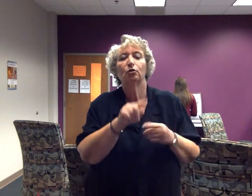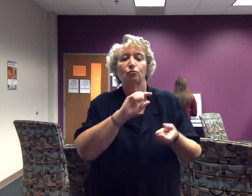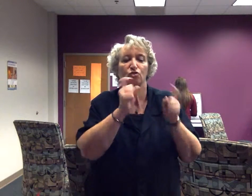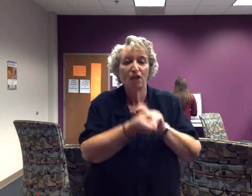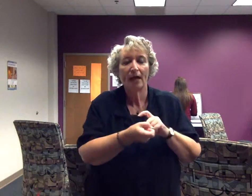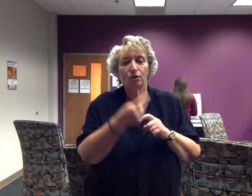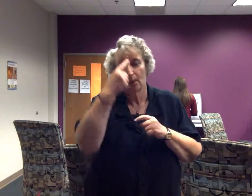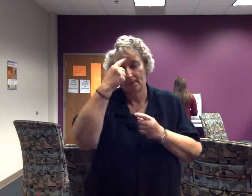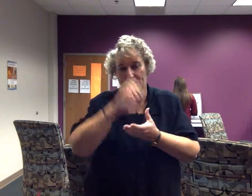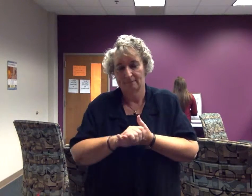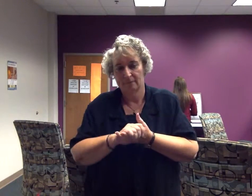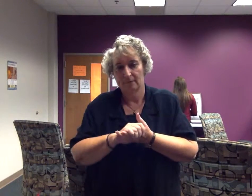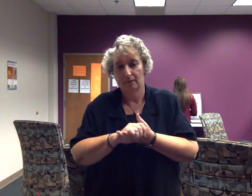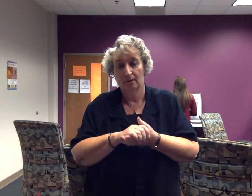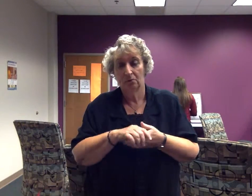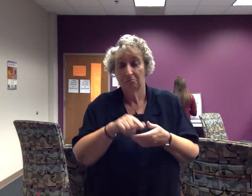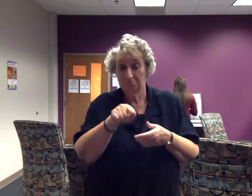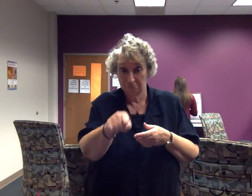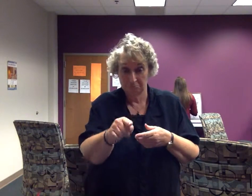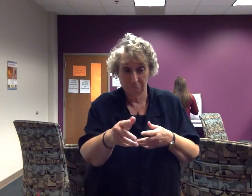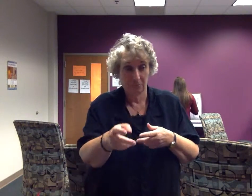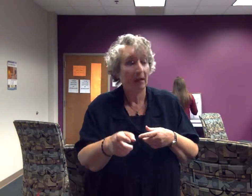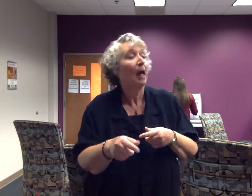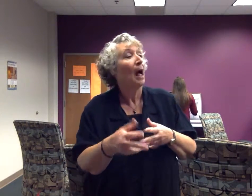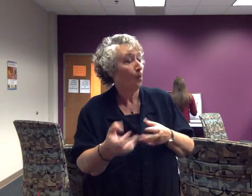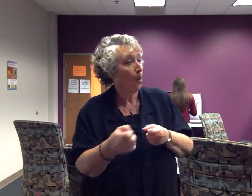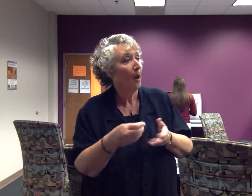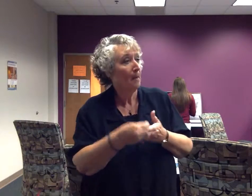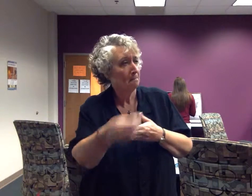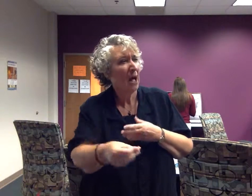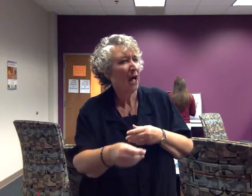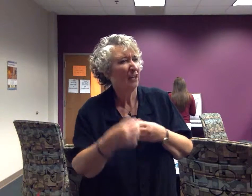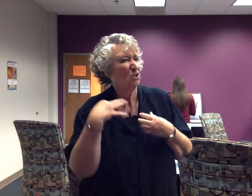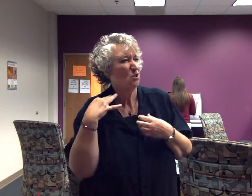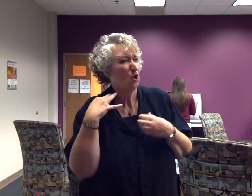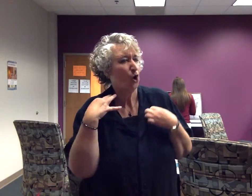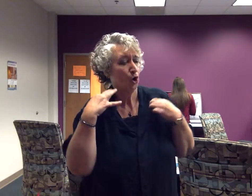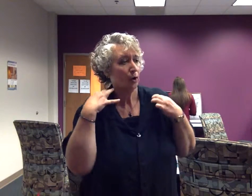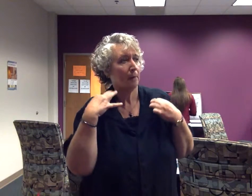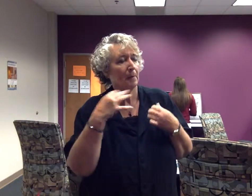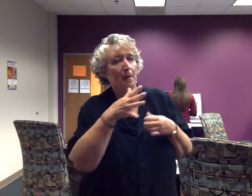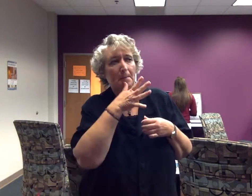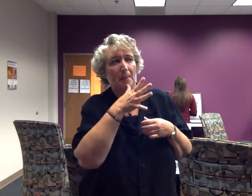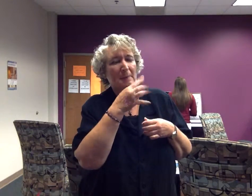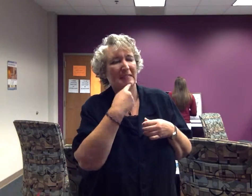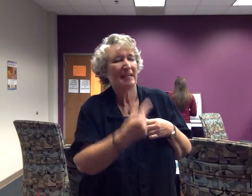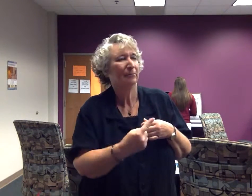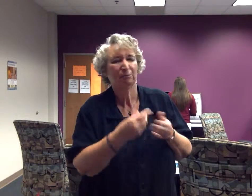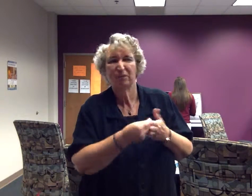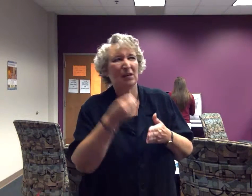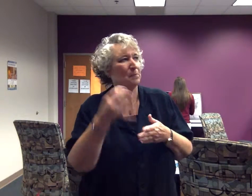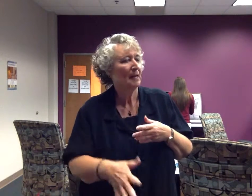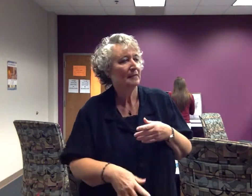situation were you in? Well, I was gonna buy a shirt, and my mom told me it was too expensive, so I ended up not getting the shirt. But